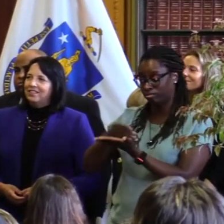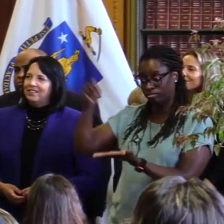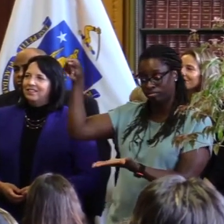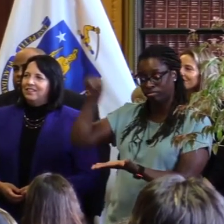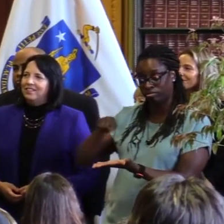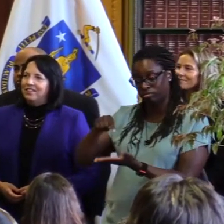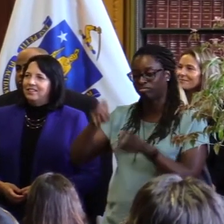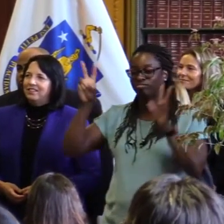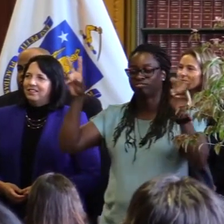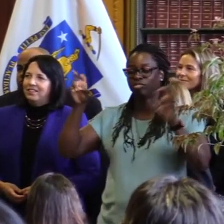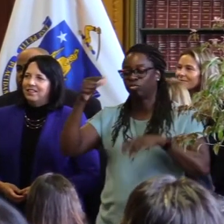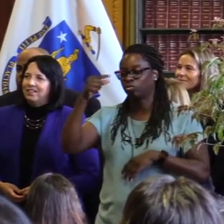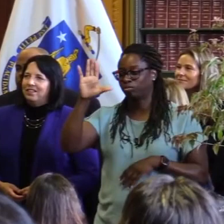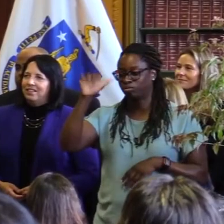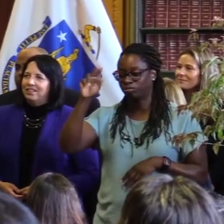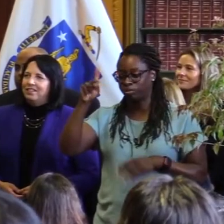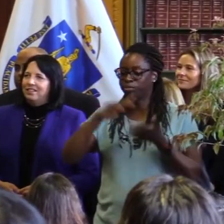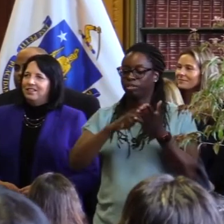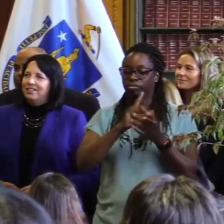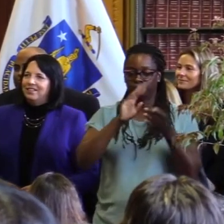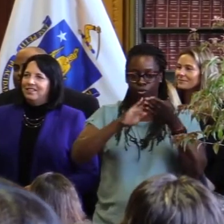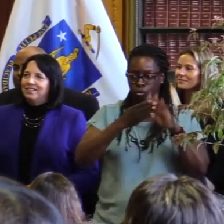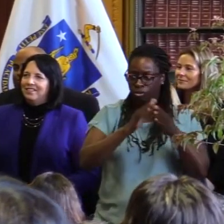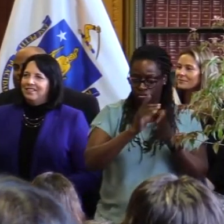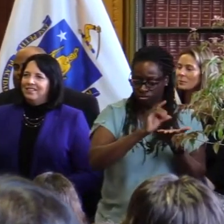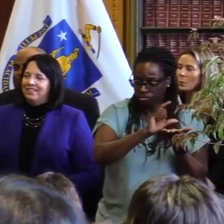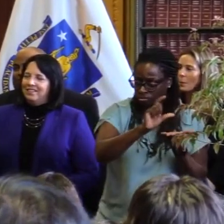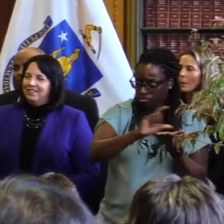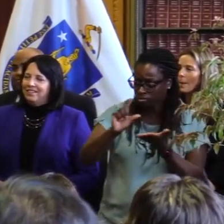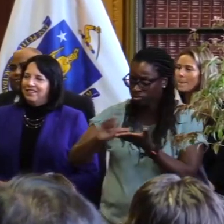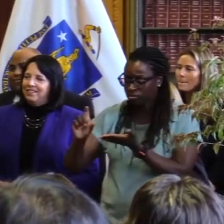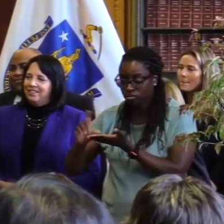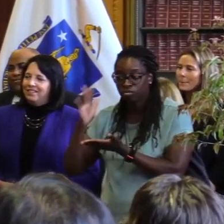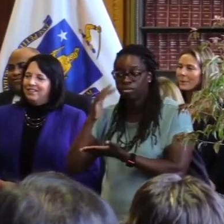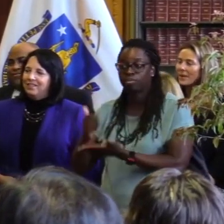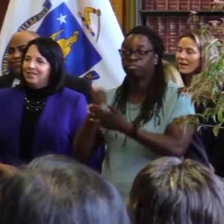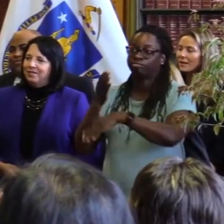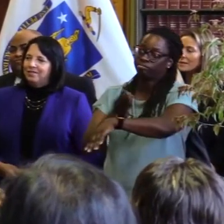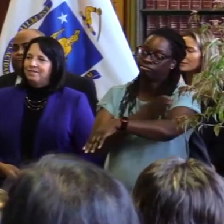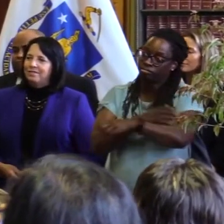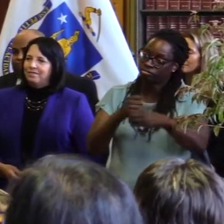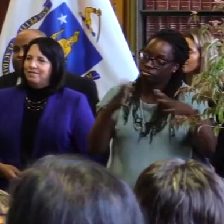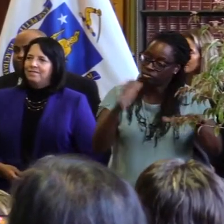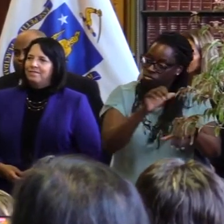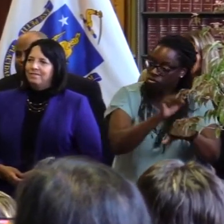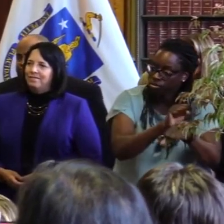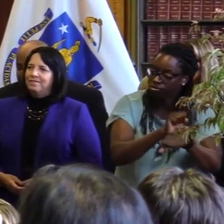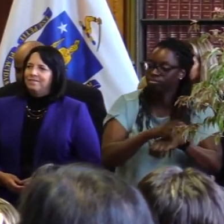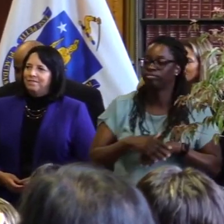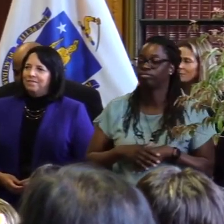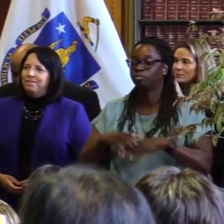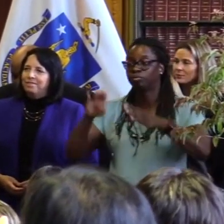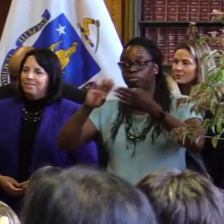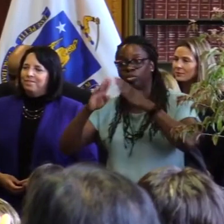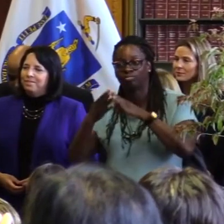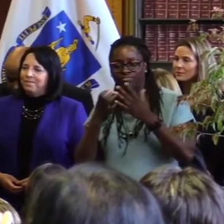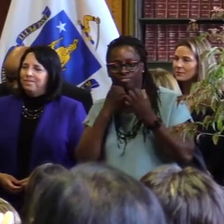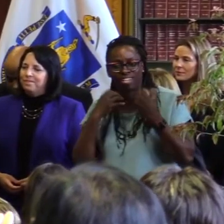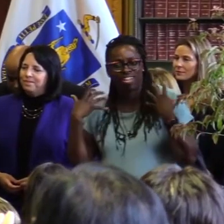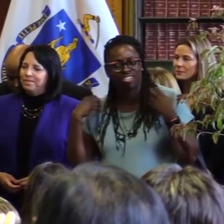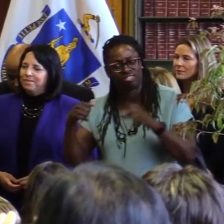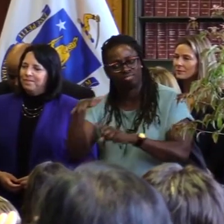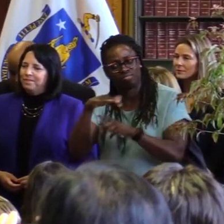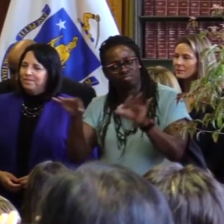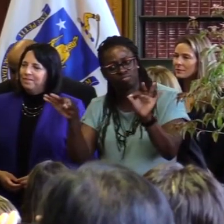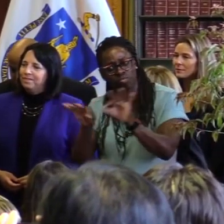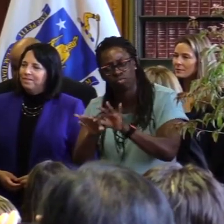they grow. Finally, and most importantly, it's an opportunity for healthier communities all across Massachusetts, where